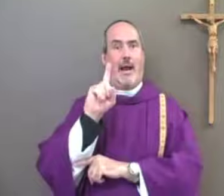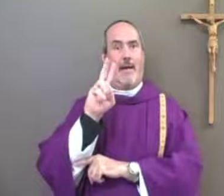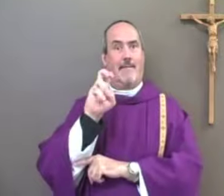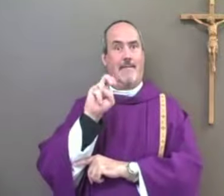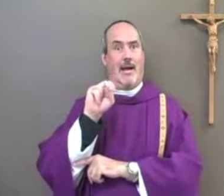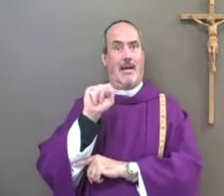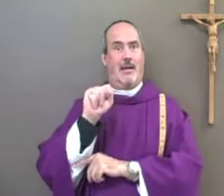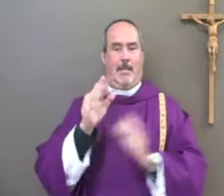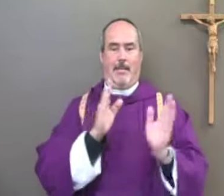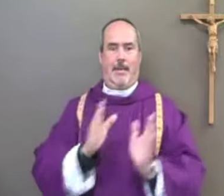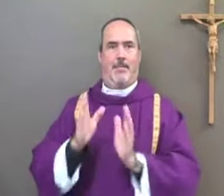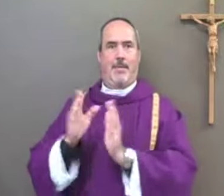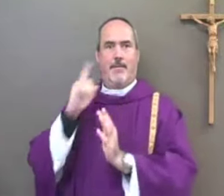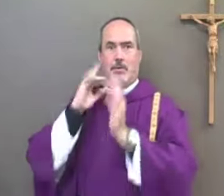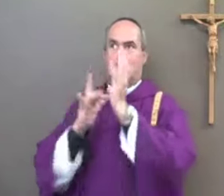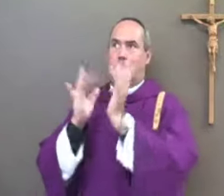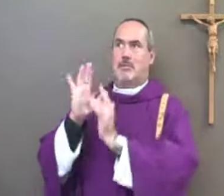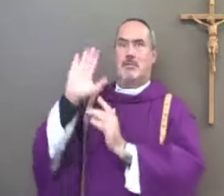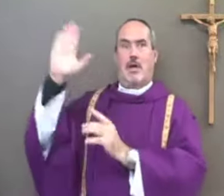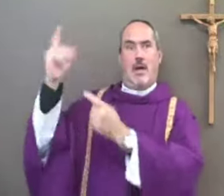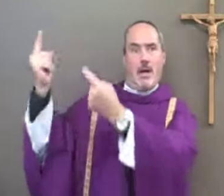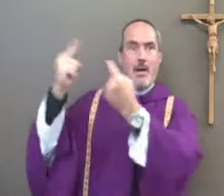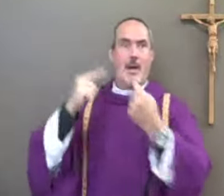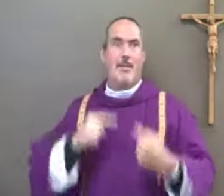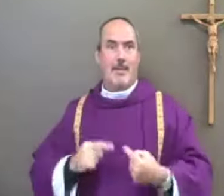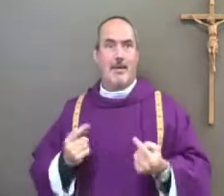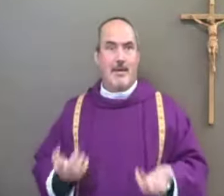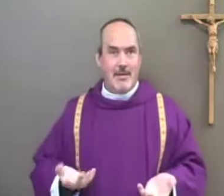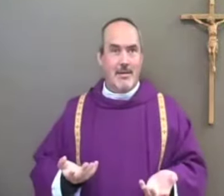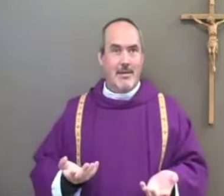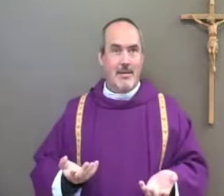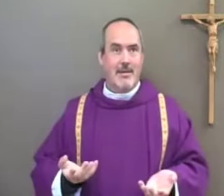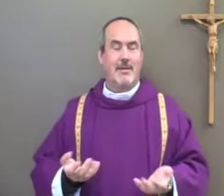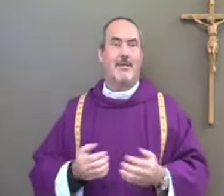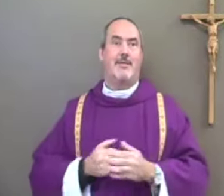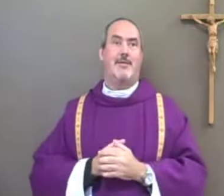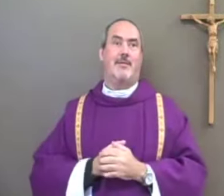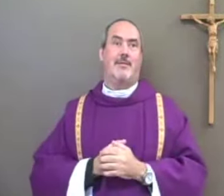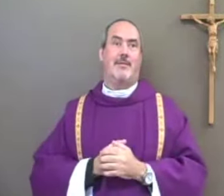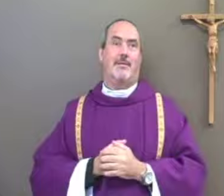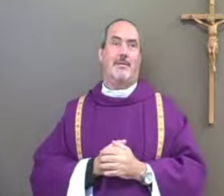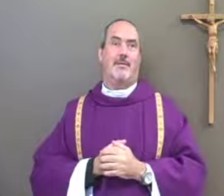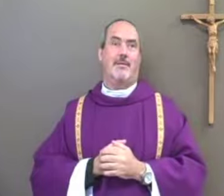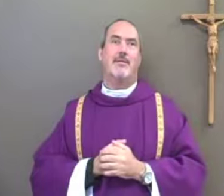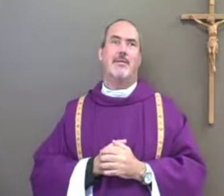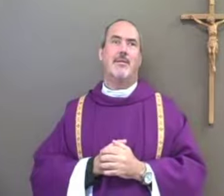during our work during the season of Advent, when we await the coming of Christ.